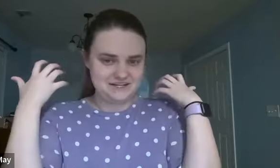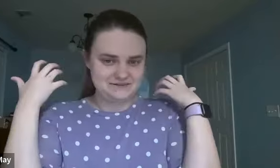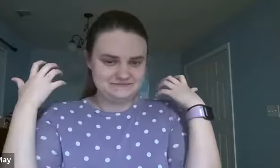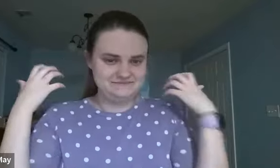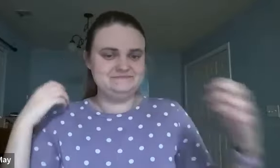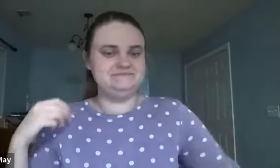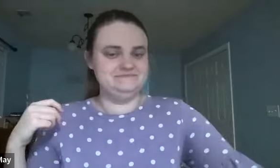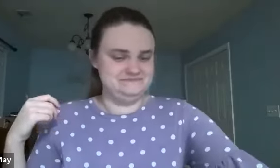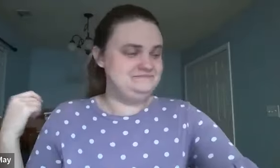Tiger. Then